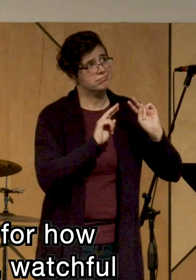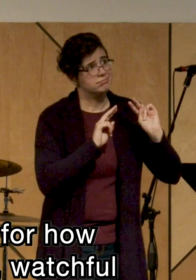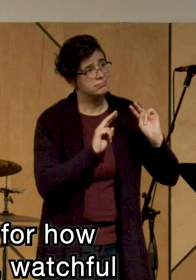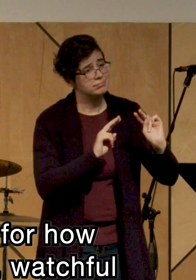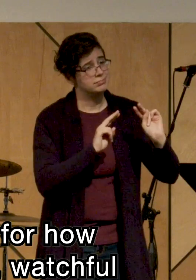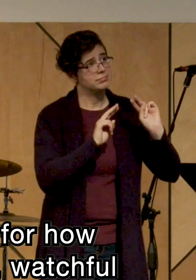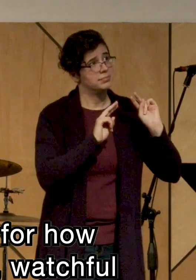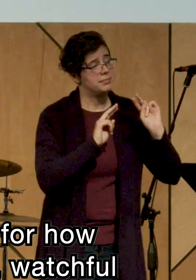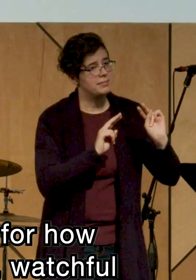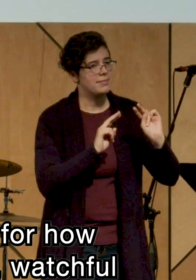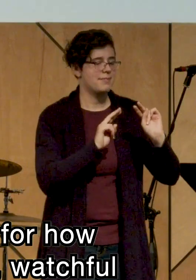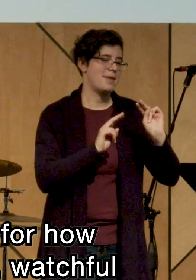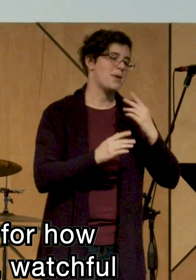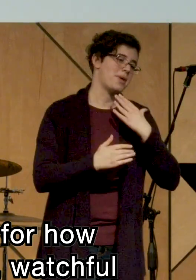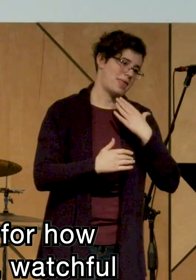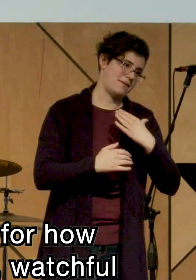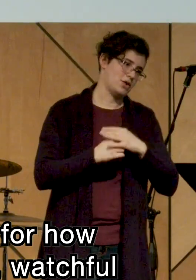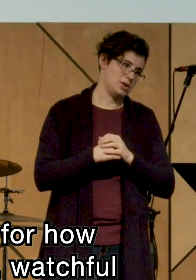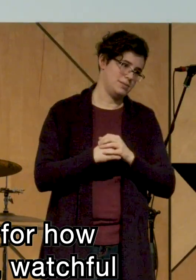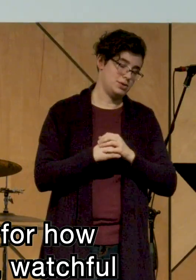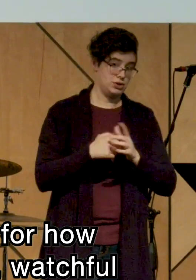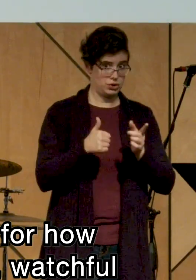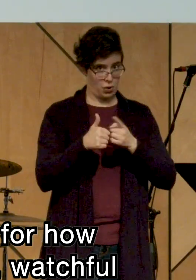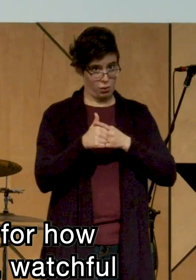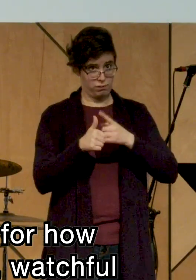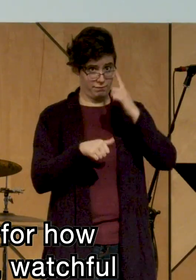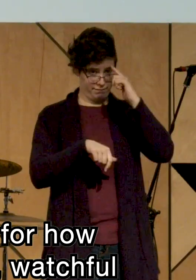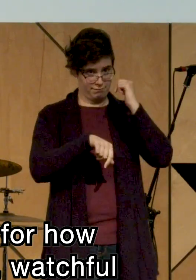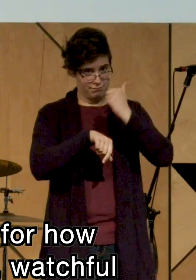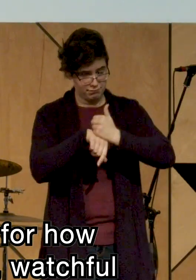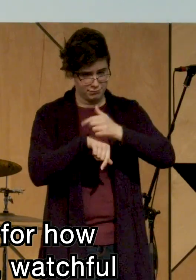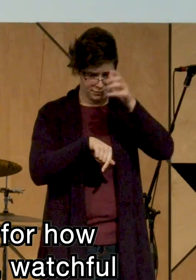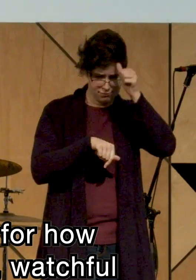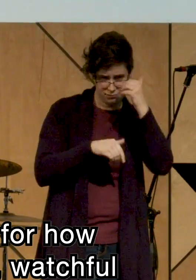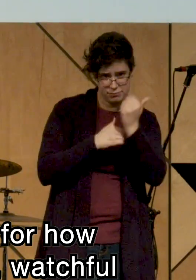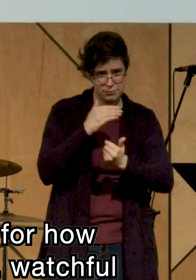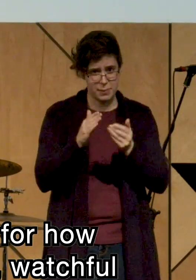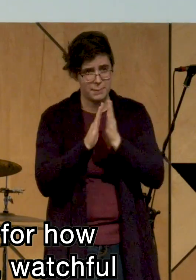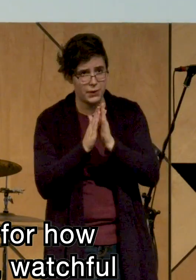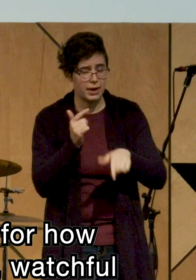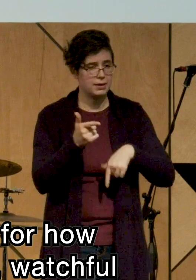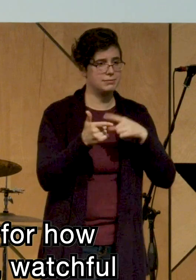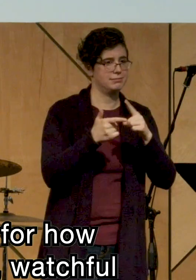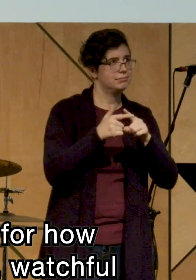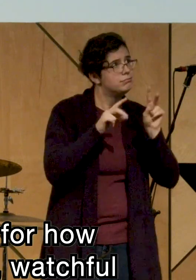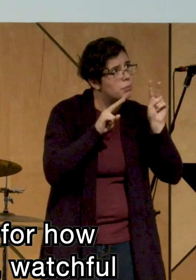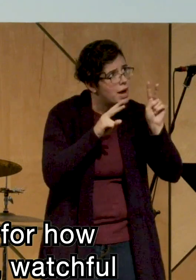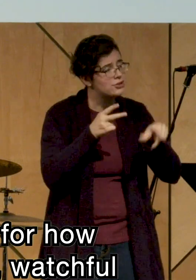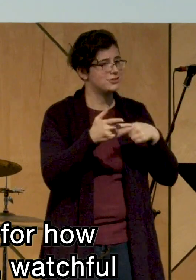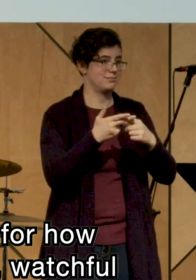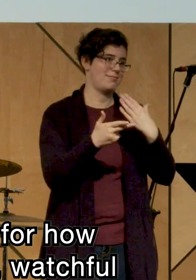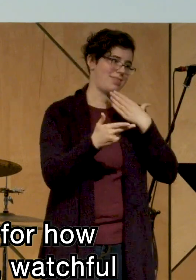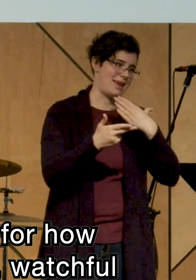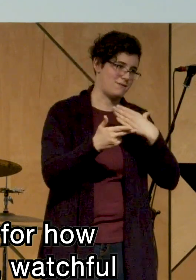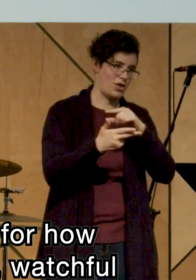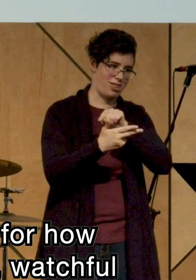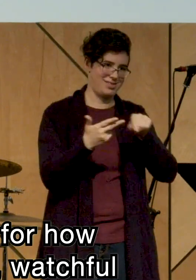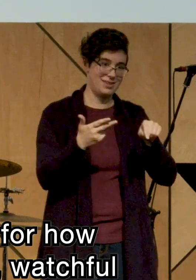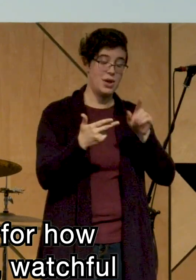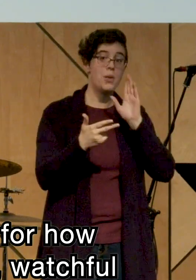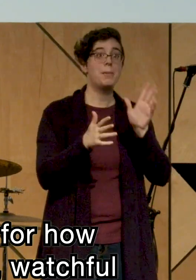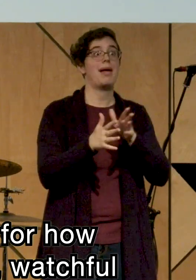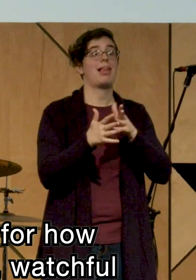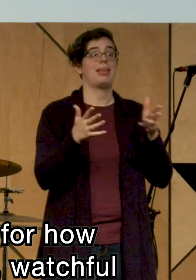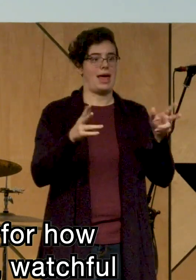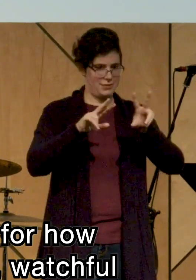watchfully, and thankfully. Steadfast, watchful, thankful. Let's look at each one. All right? We're just going to do a lot of like